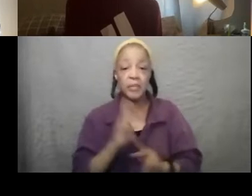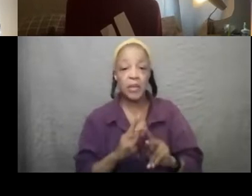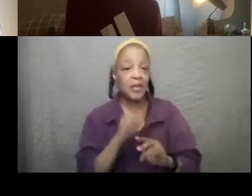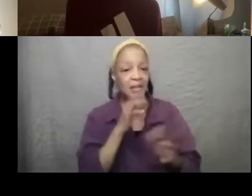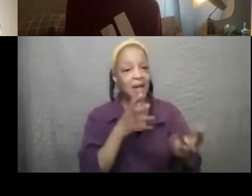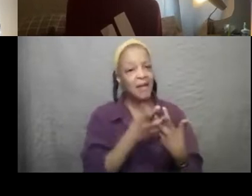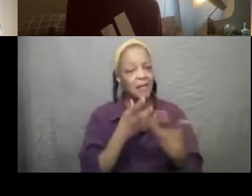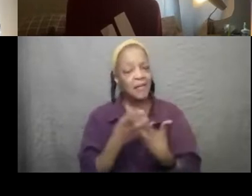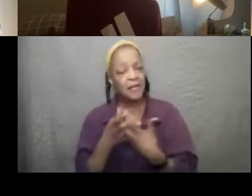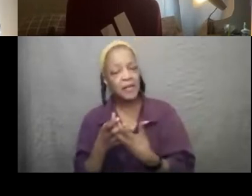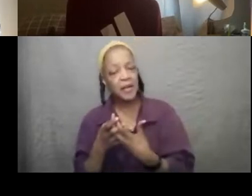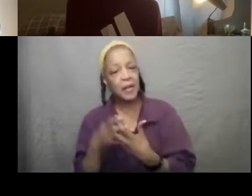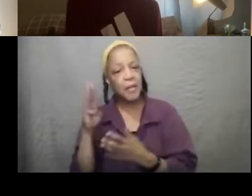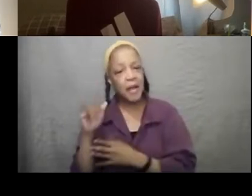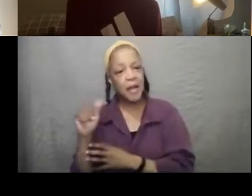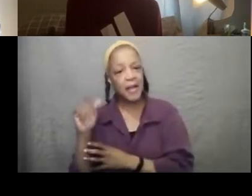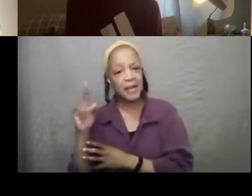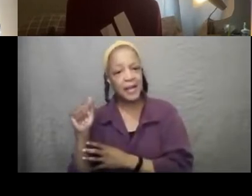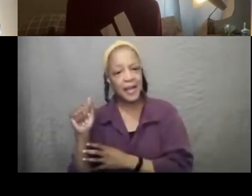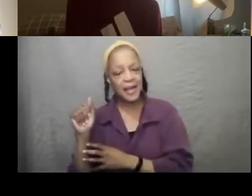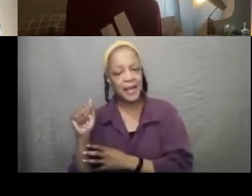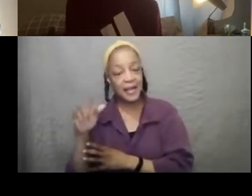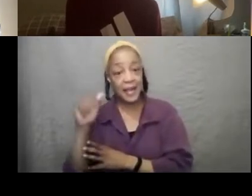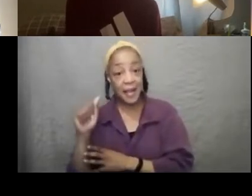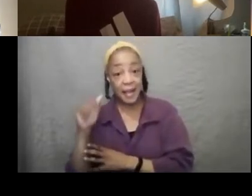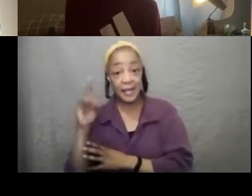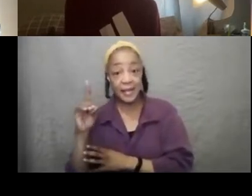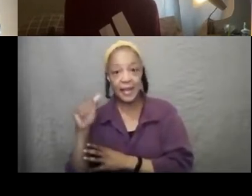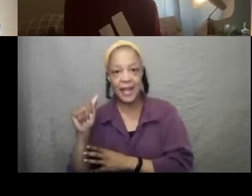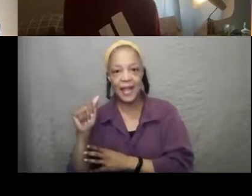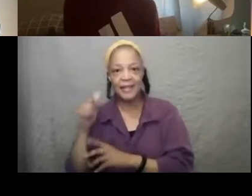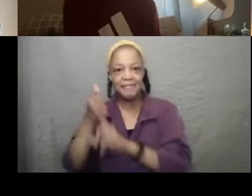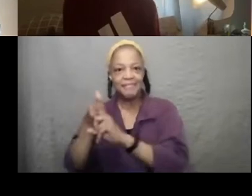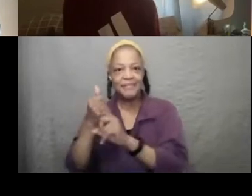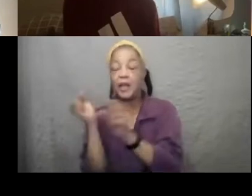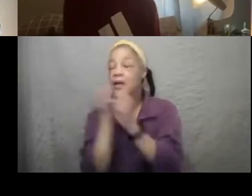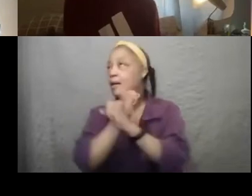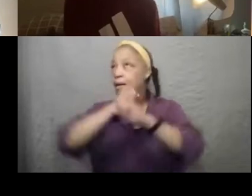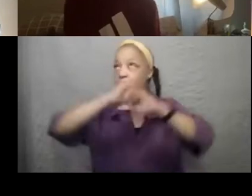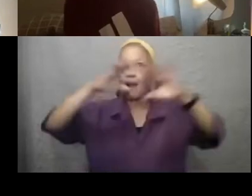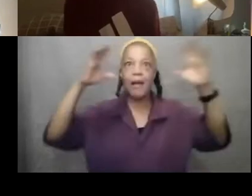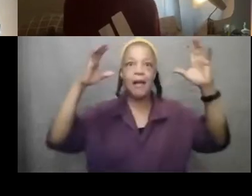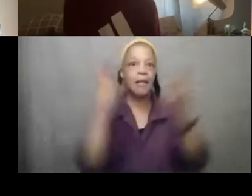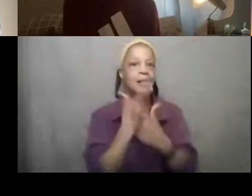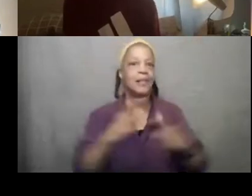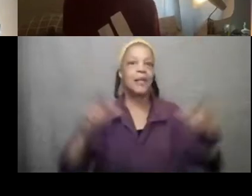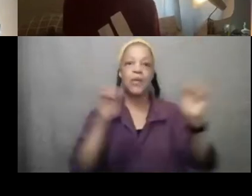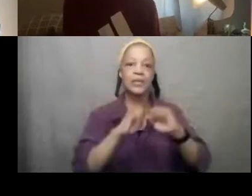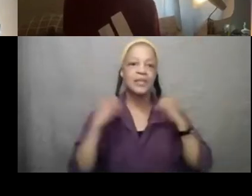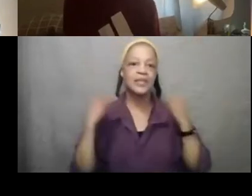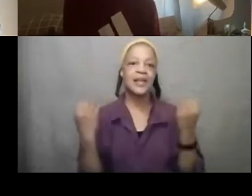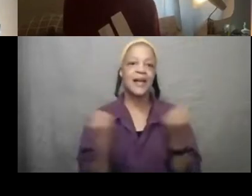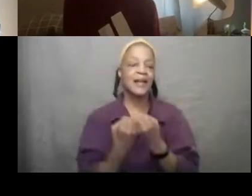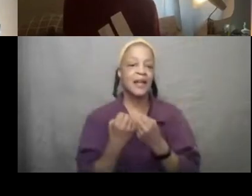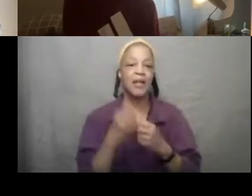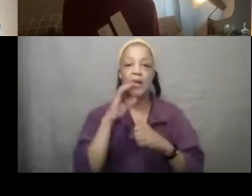ADA. The ADA envisions this sort of neoliberal society where everyone is rich and